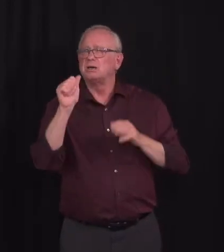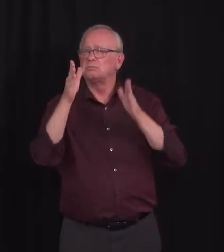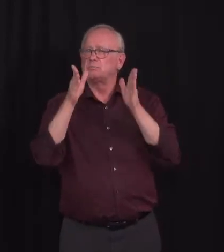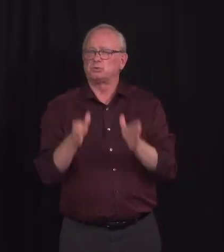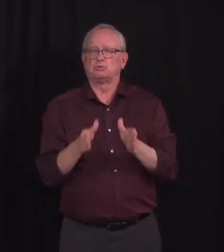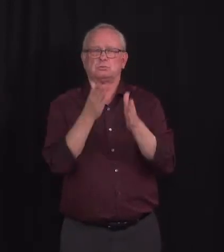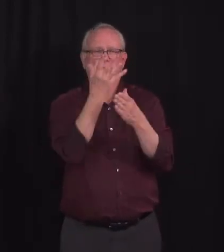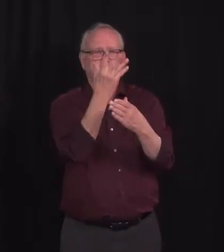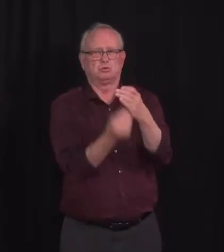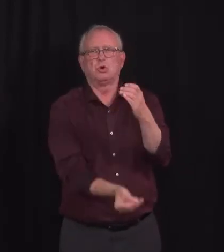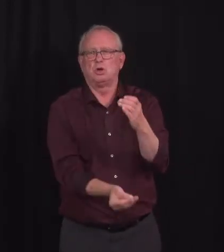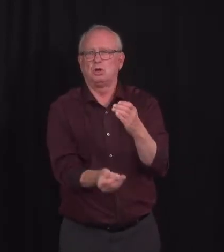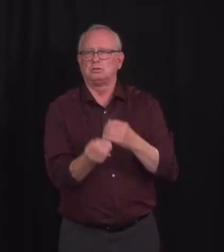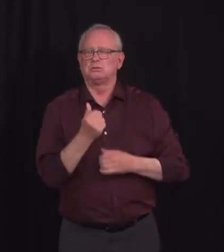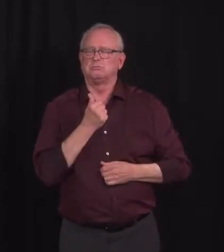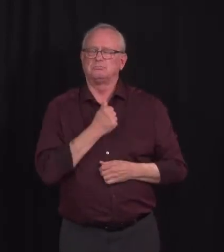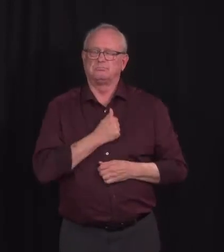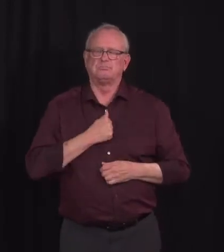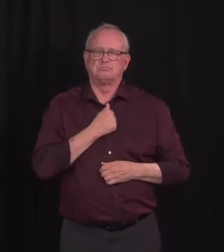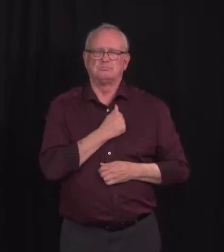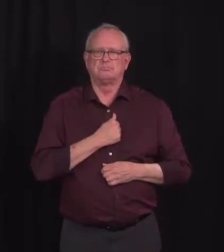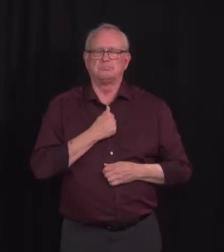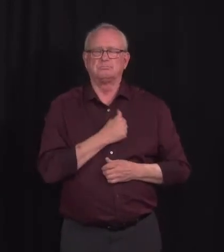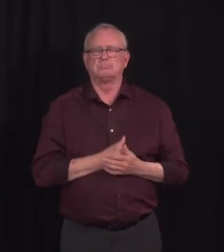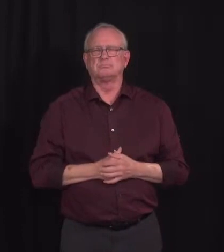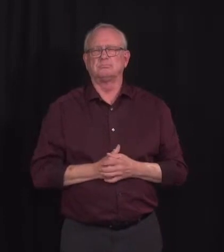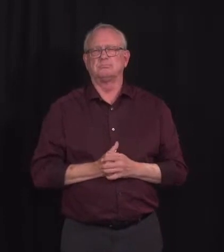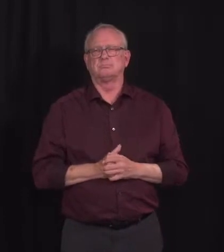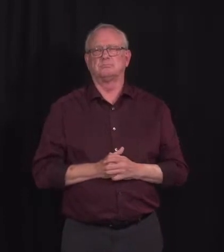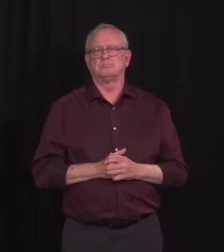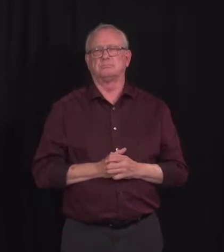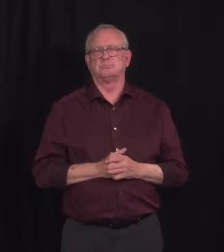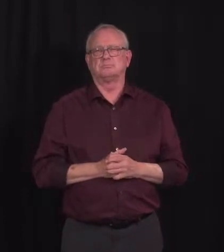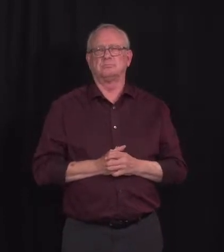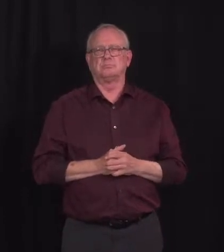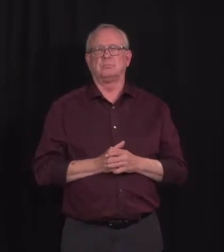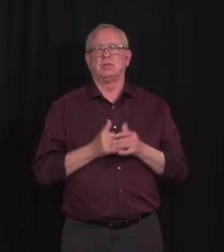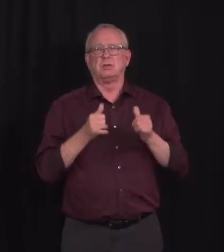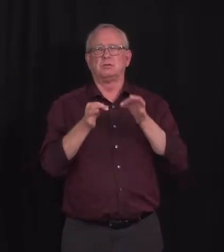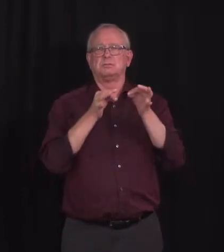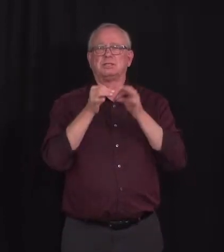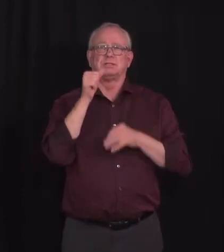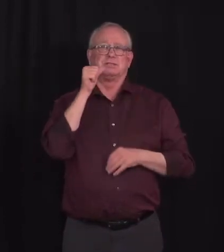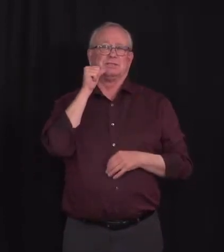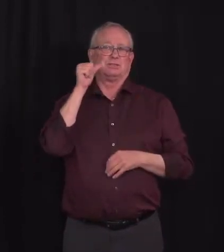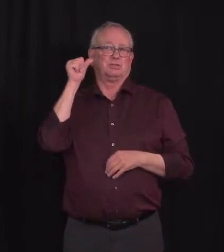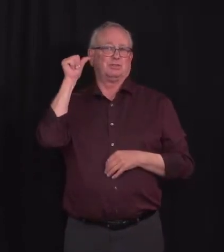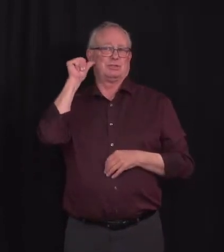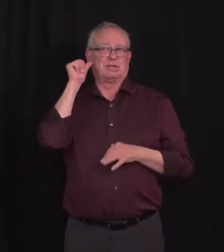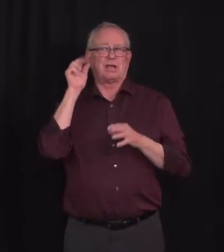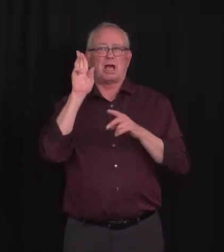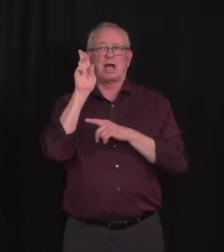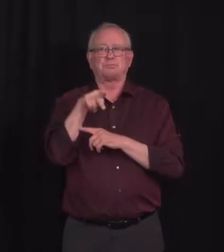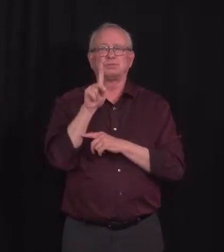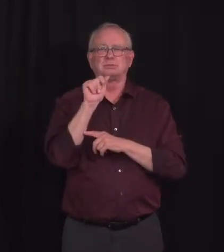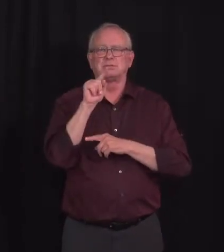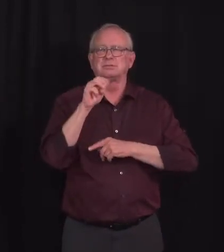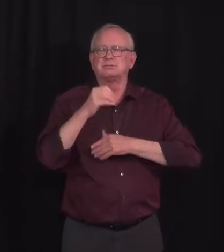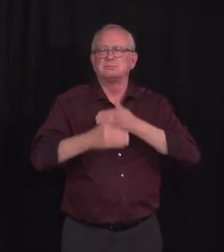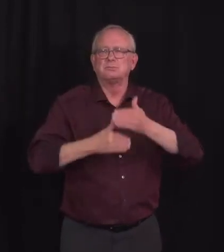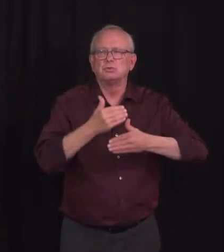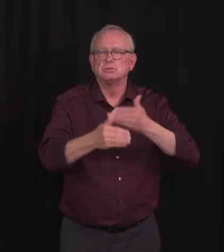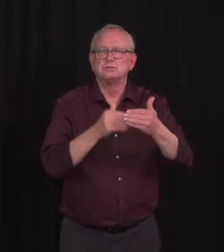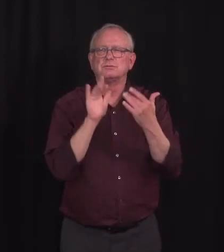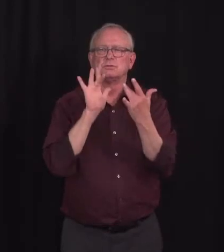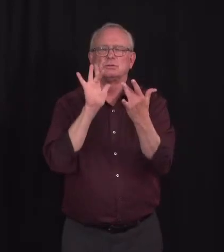I want to talk briefly today about a change that was made yesterday around contact tracing for variants of concern. With